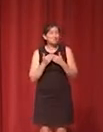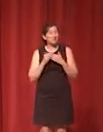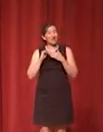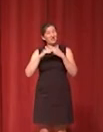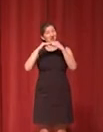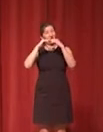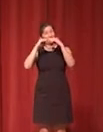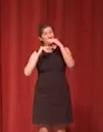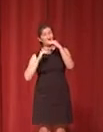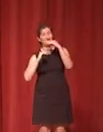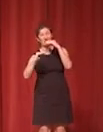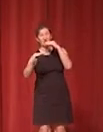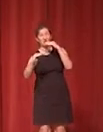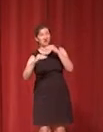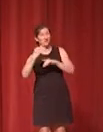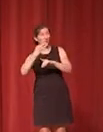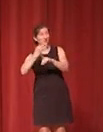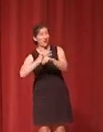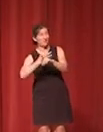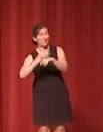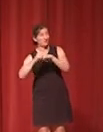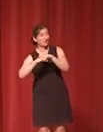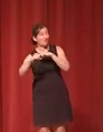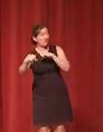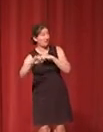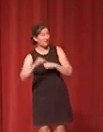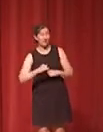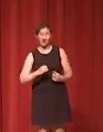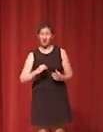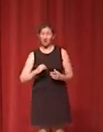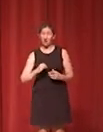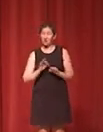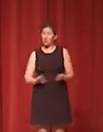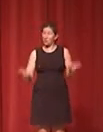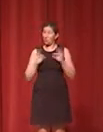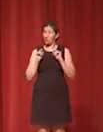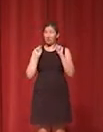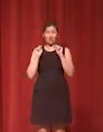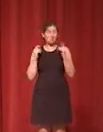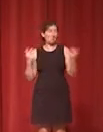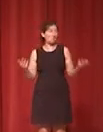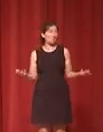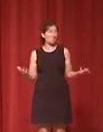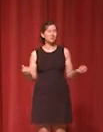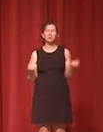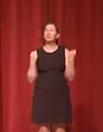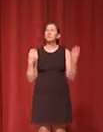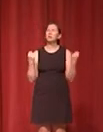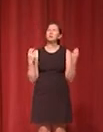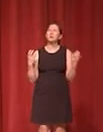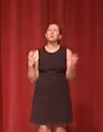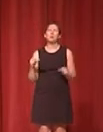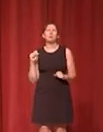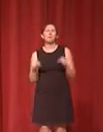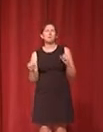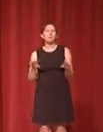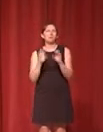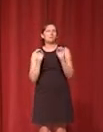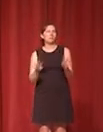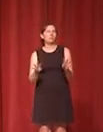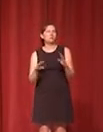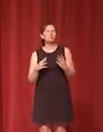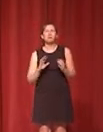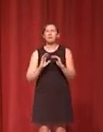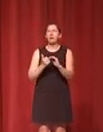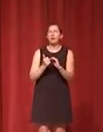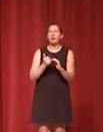is that meaningful to them? So there's a lot of discussion still on how do we best implement this, how do we best